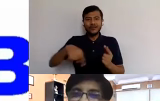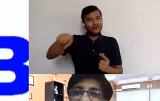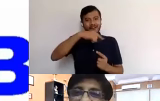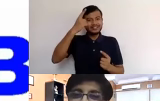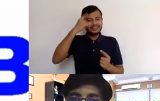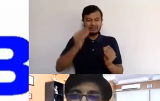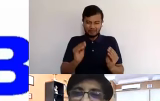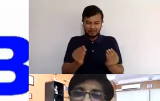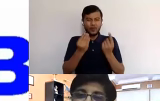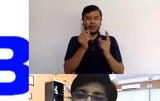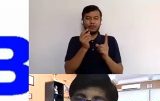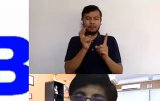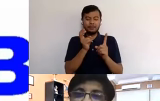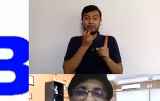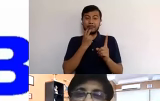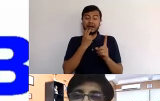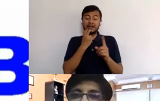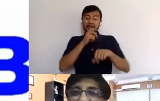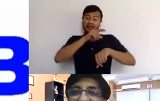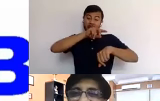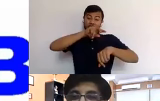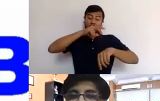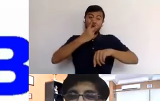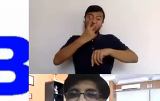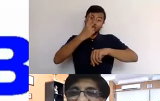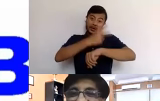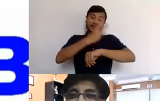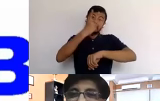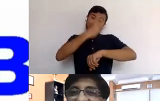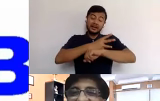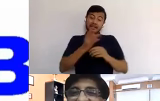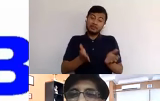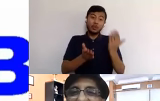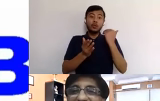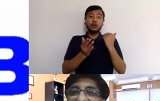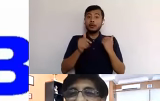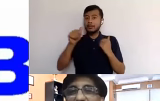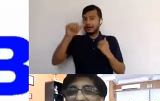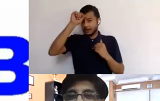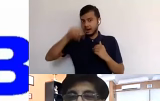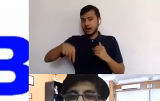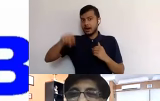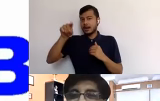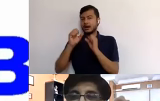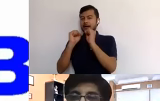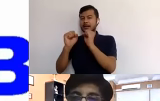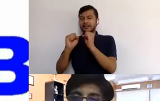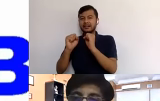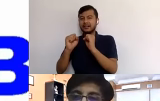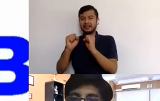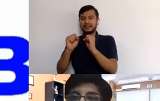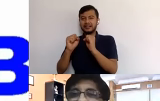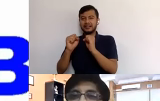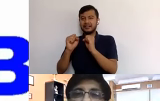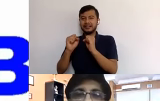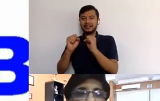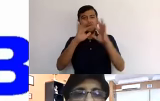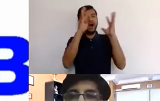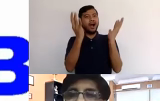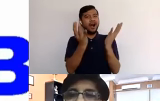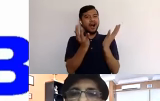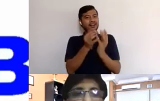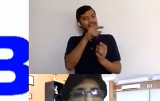because, you know, we don't have the 24 by 7 electricity supply, which is taken for granted in most of the developed world. And